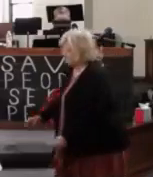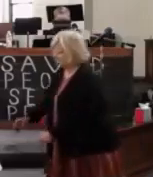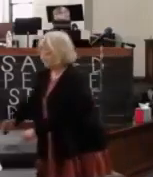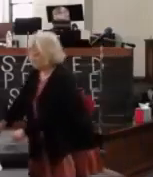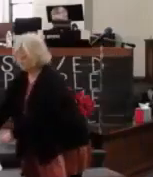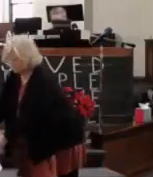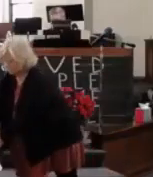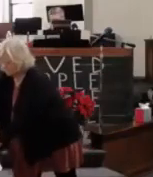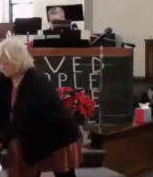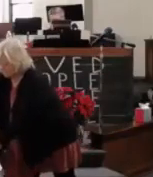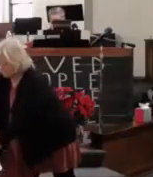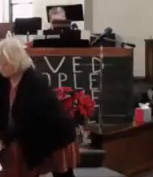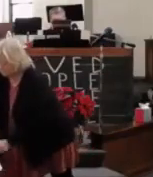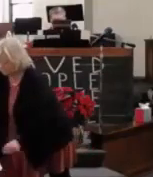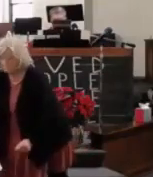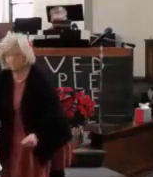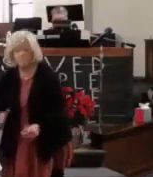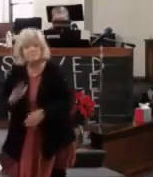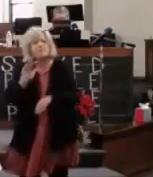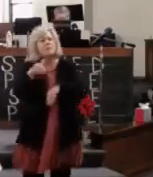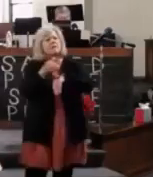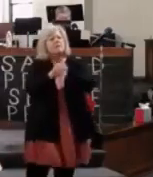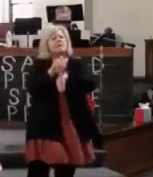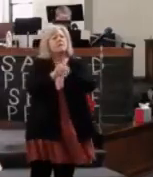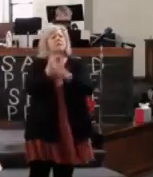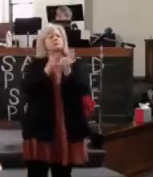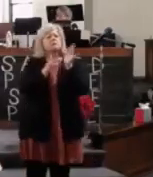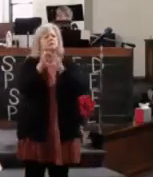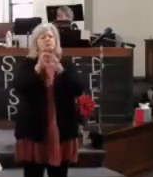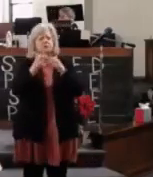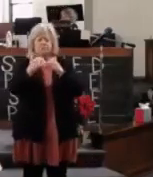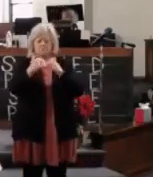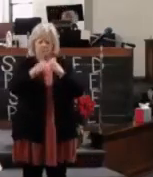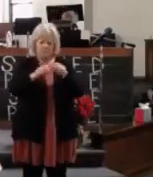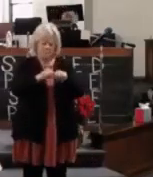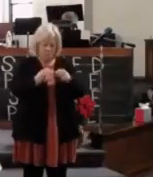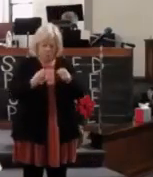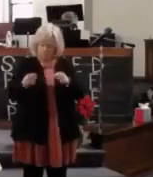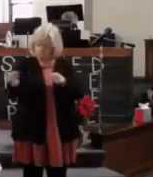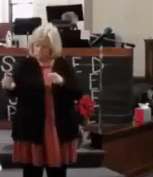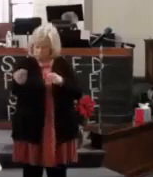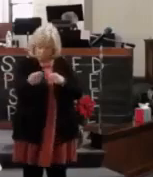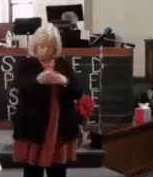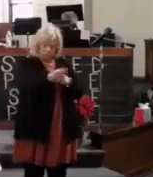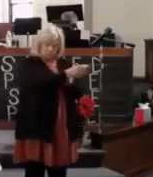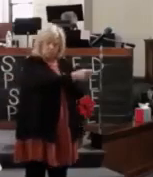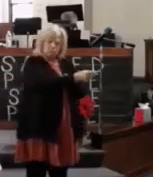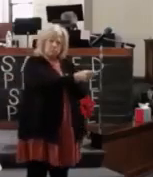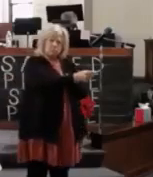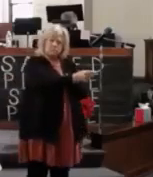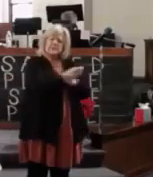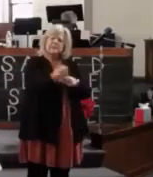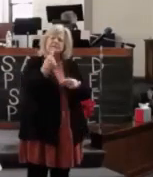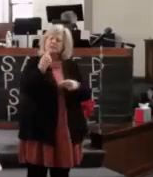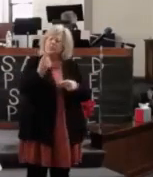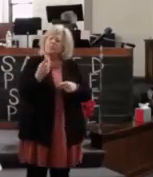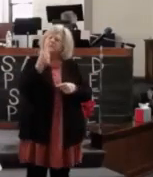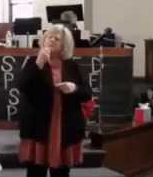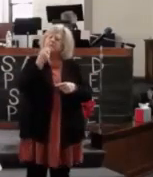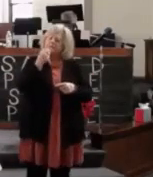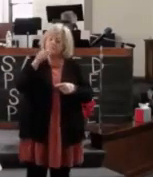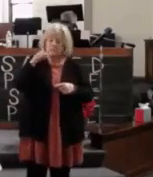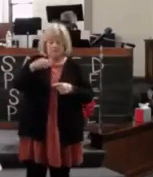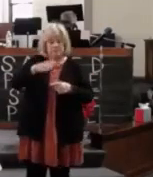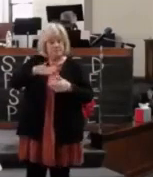And on that night, Jesus took the bread and broke it and gave to each one and said, "Eat, this is my